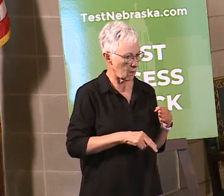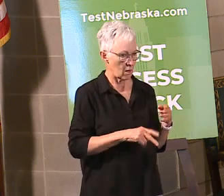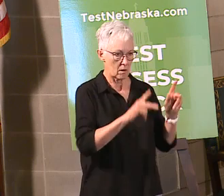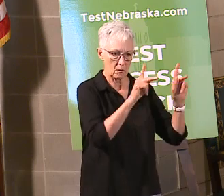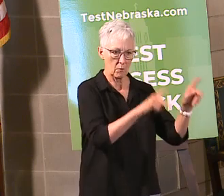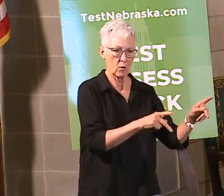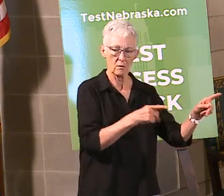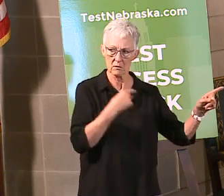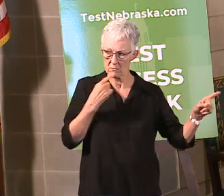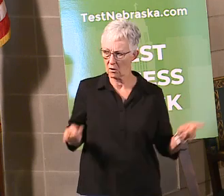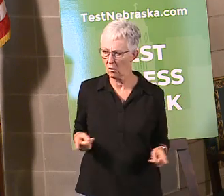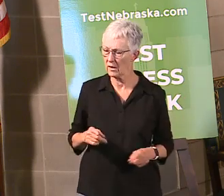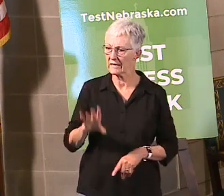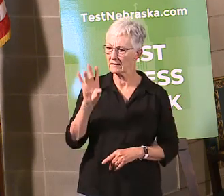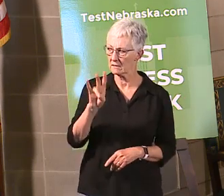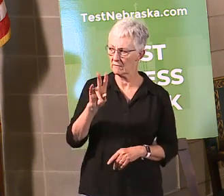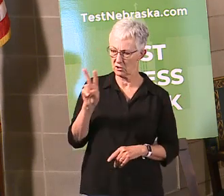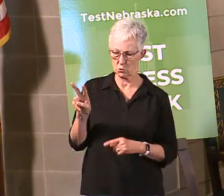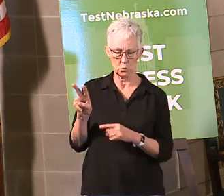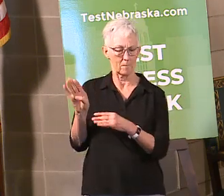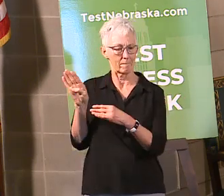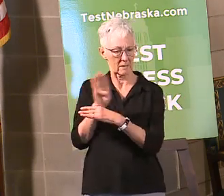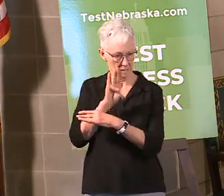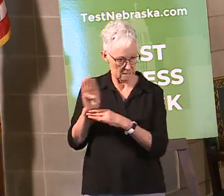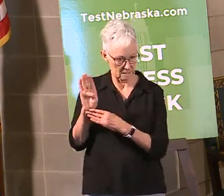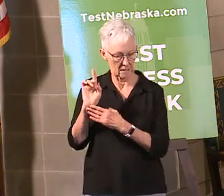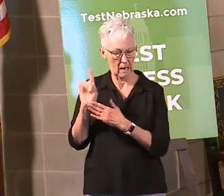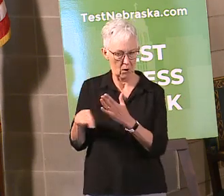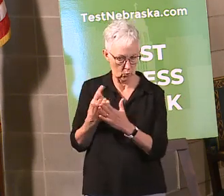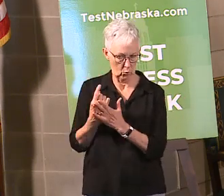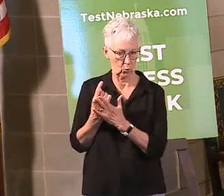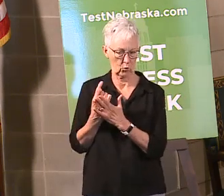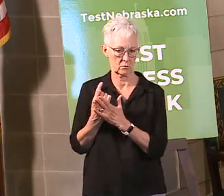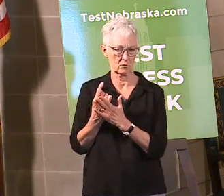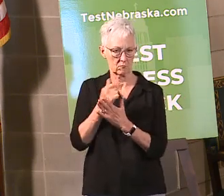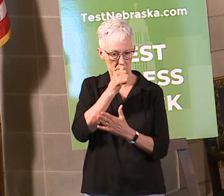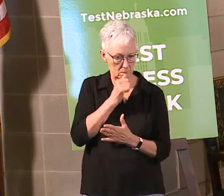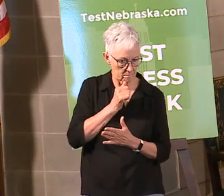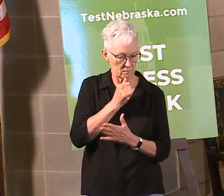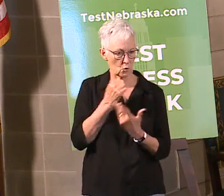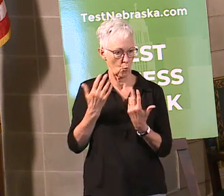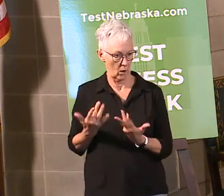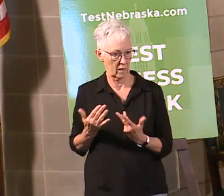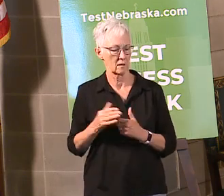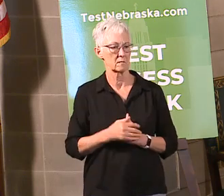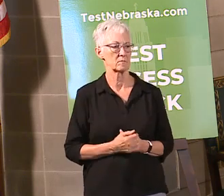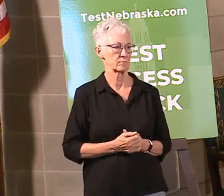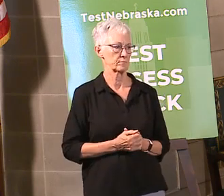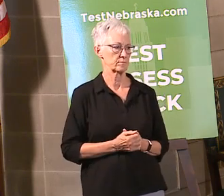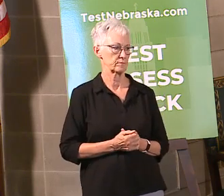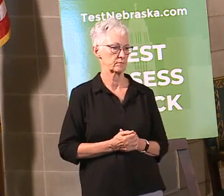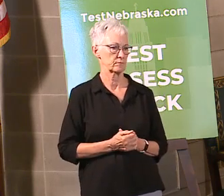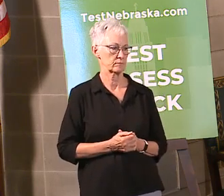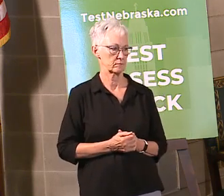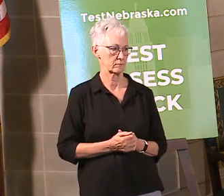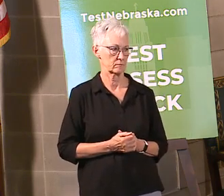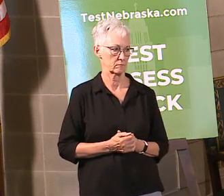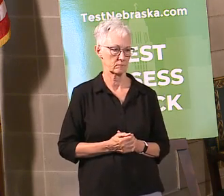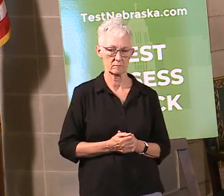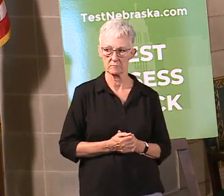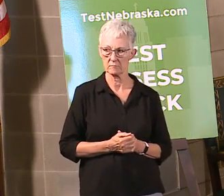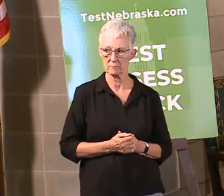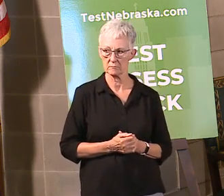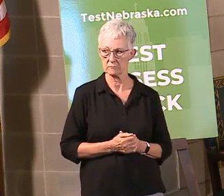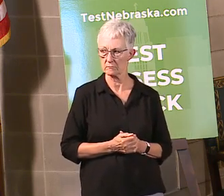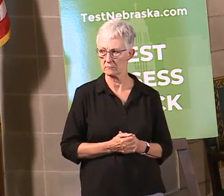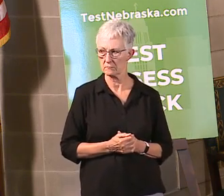was, bad information? yeah, somebody was trying to get their test results back, said they hadn't been getting it back in a timely way, called the call center twice. The first time they said, we got it.